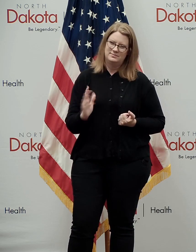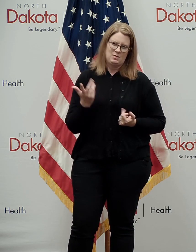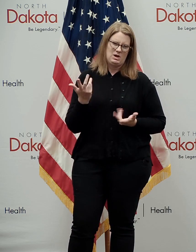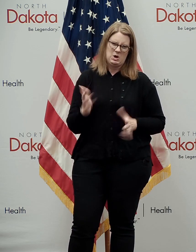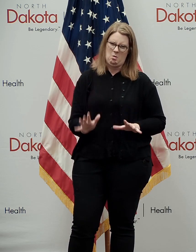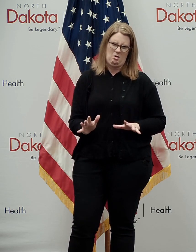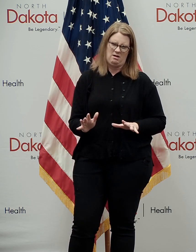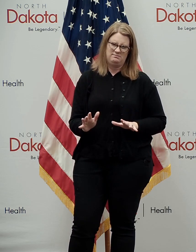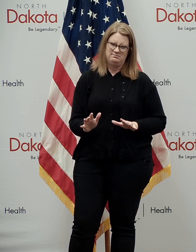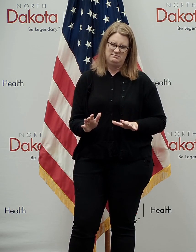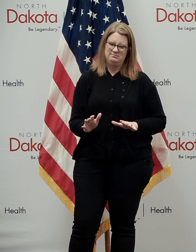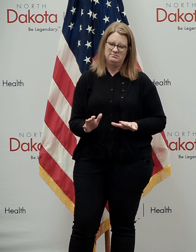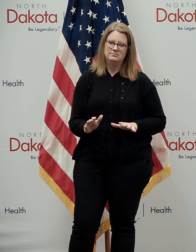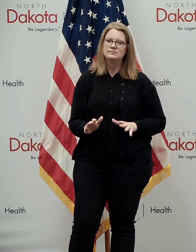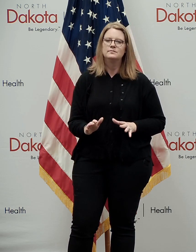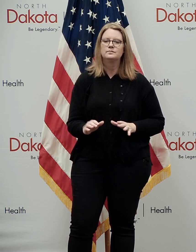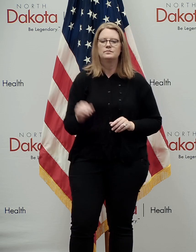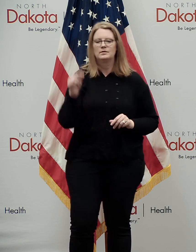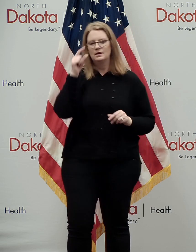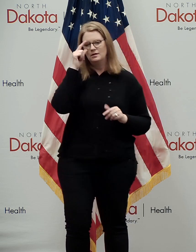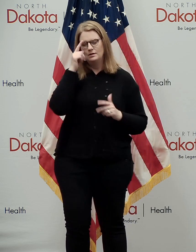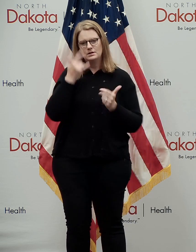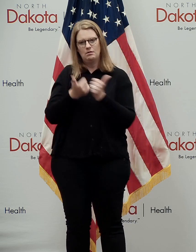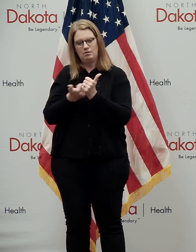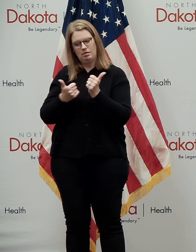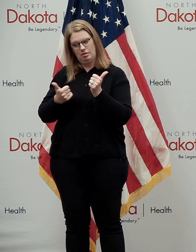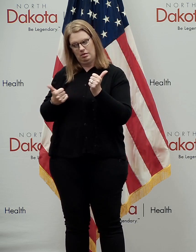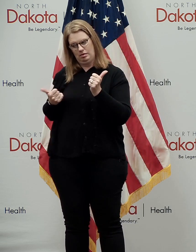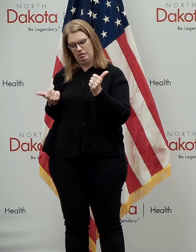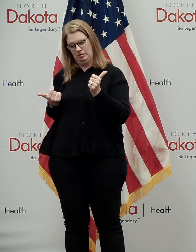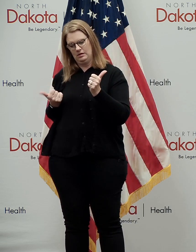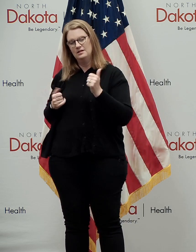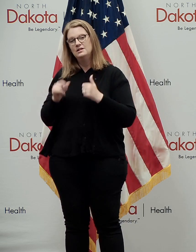citizen dissatisfaction. So we got a backlog of